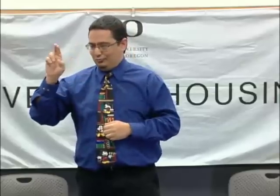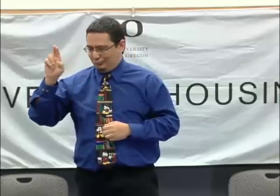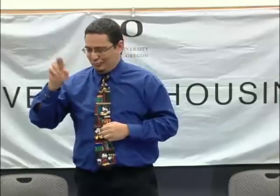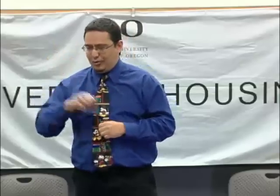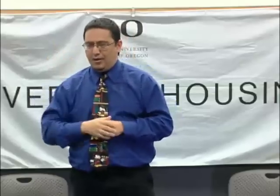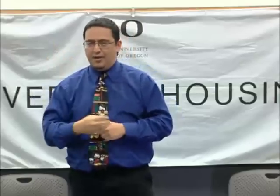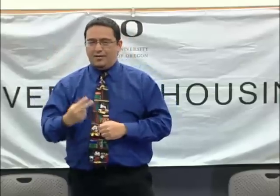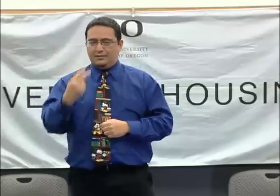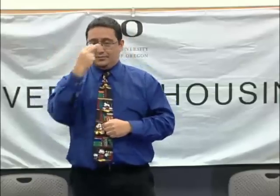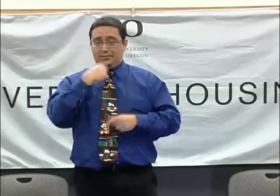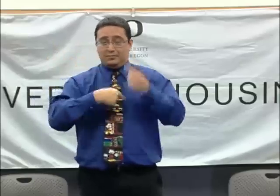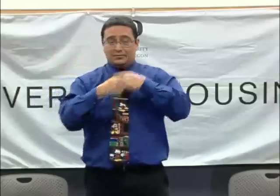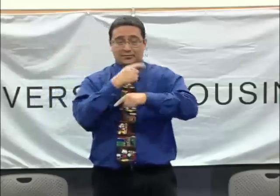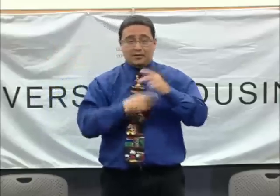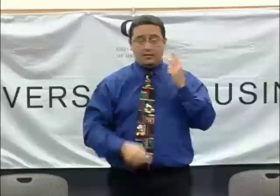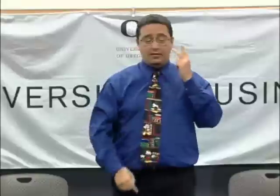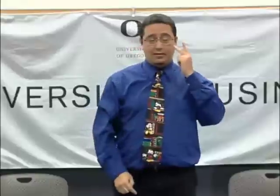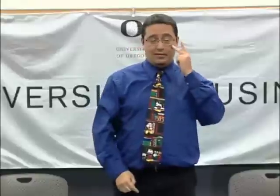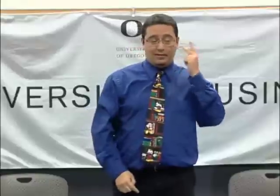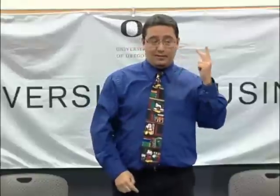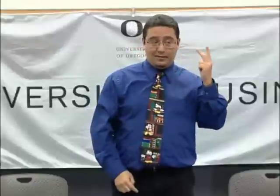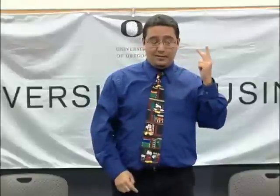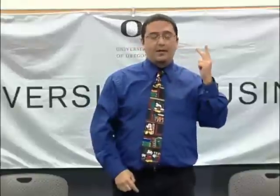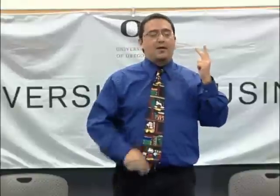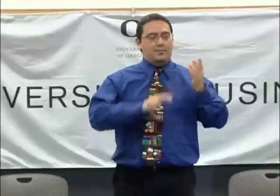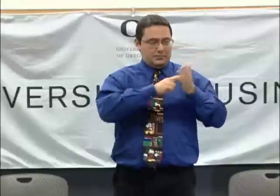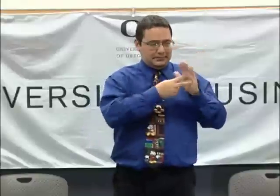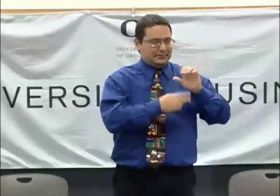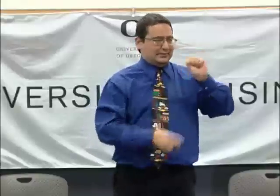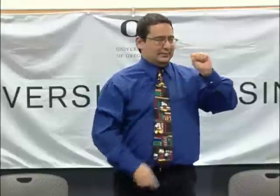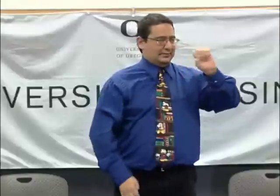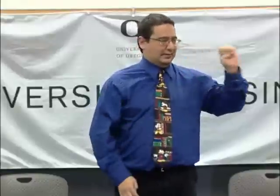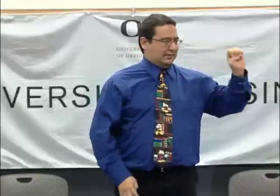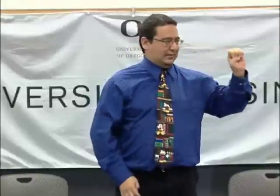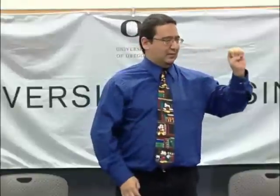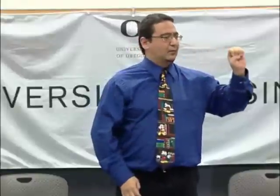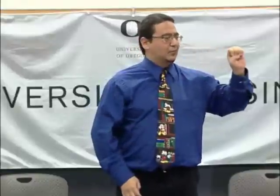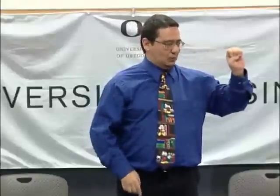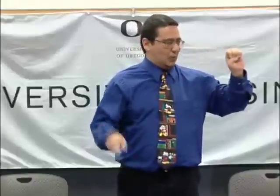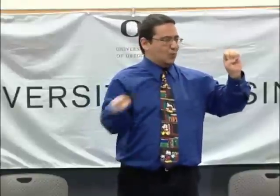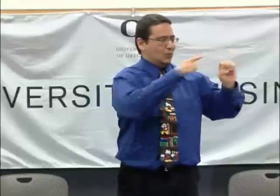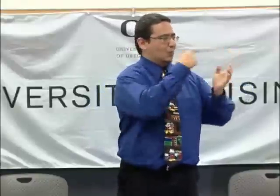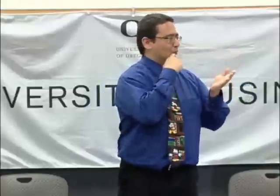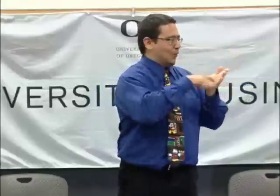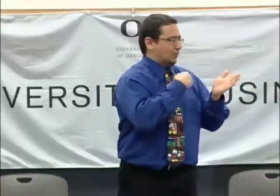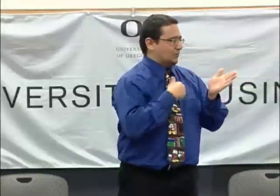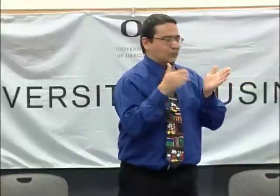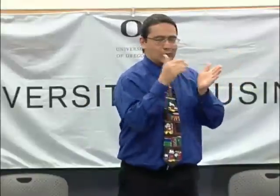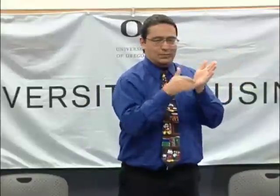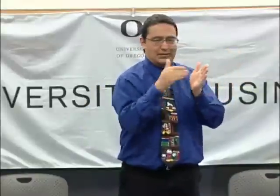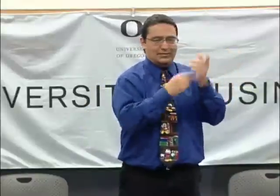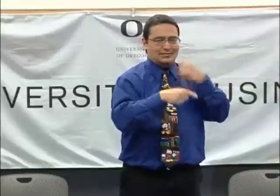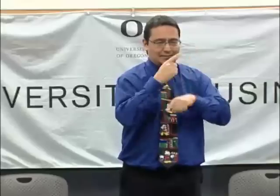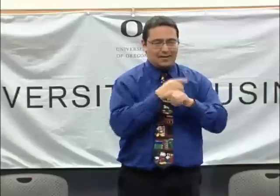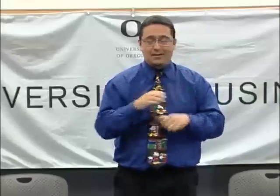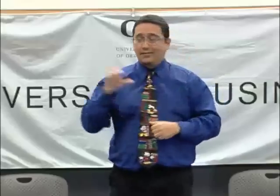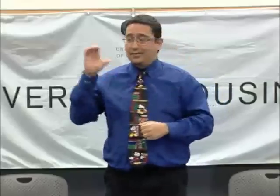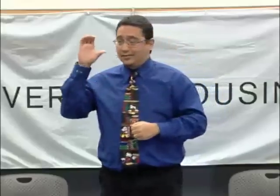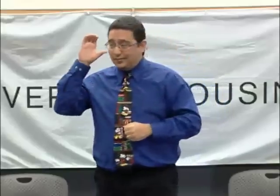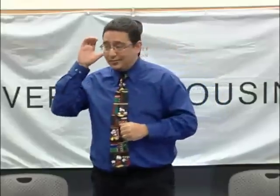means hear. When you see me sign this, that means see. So you know I'm going to sign this